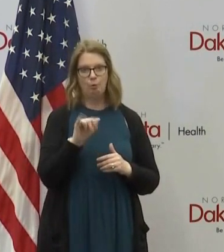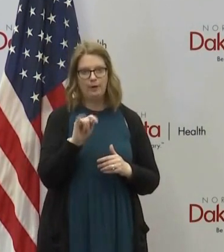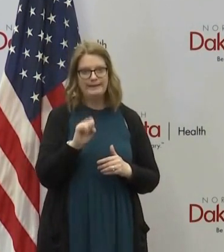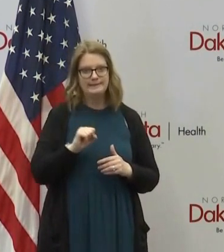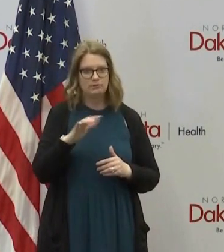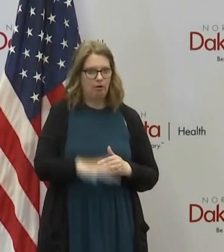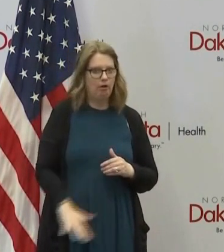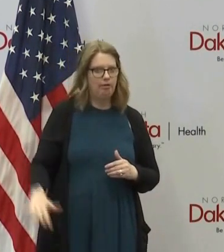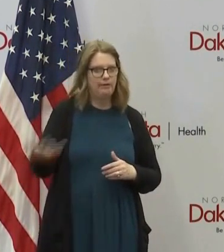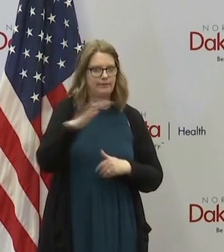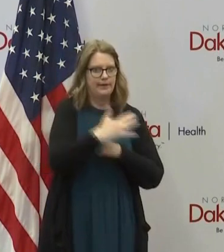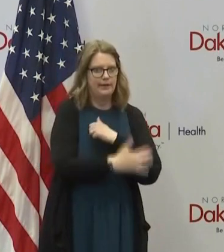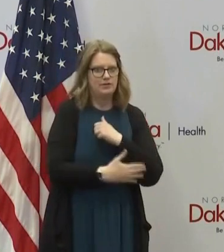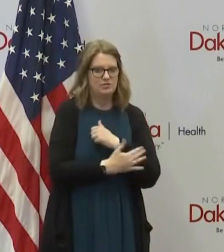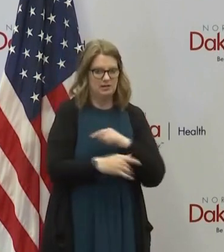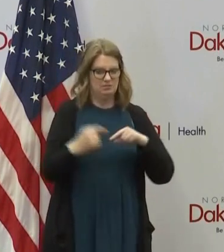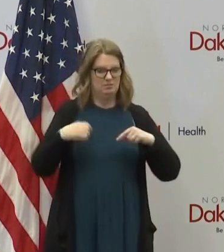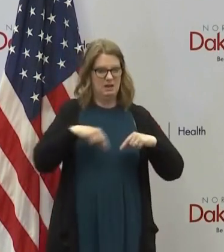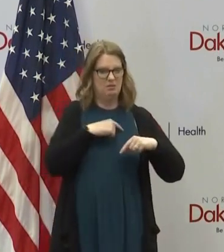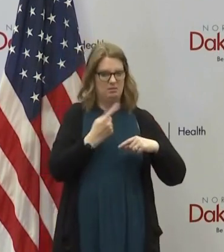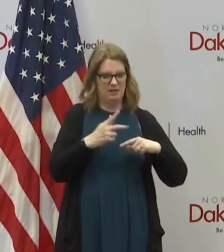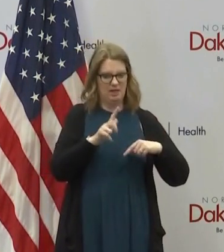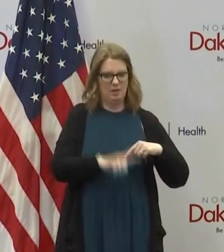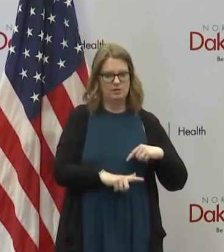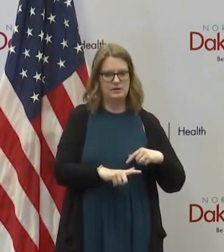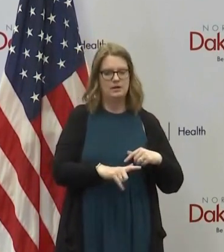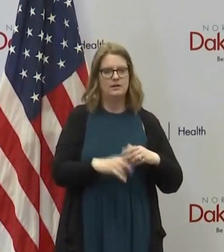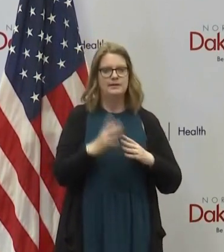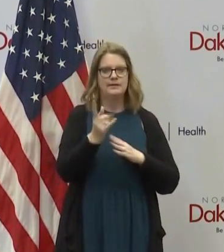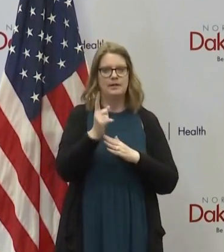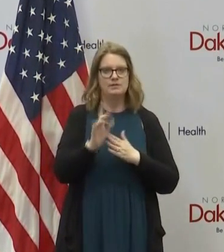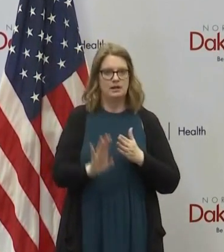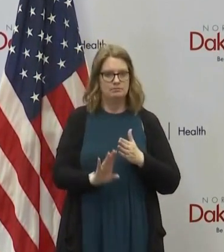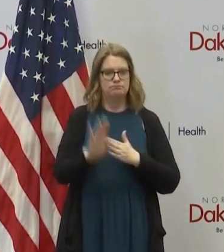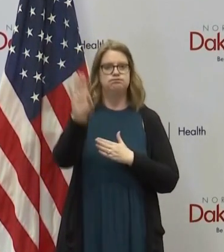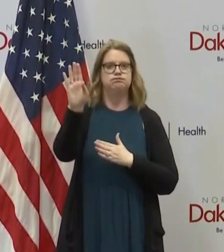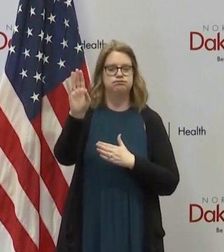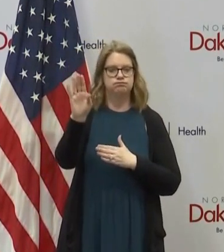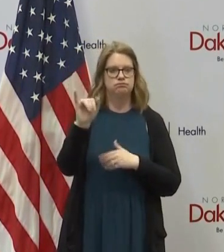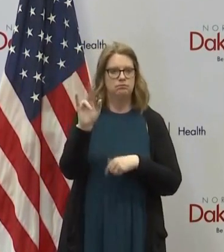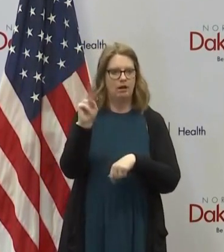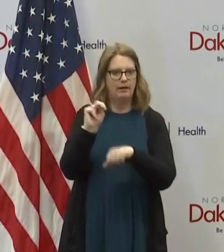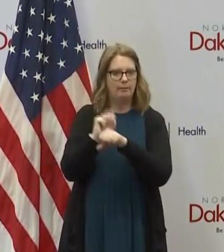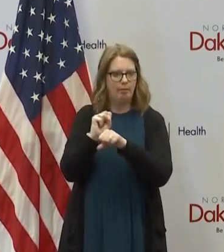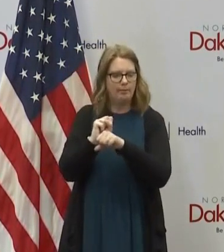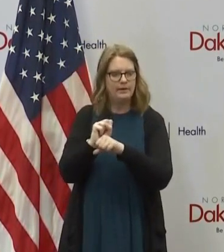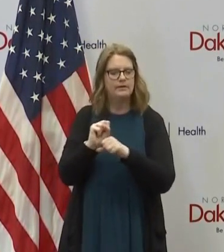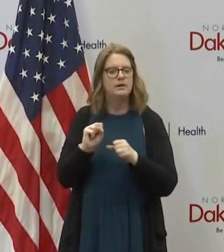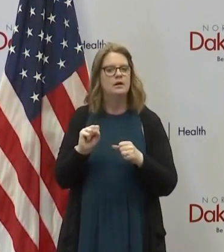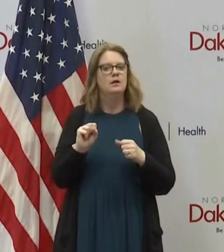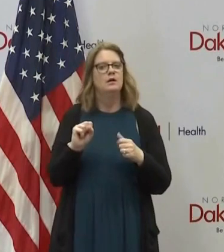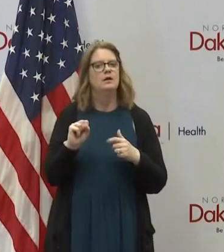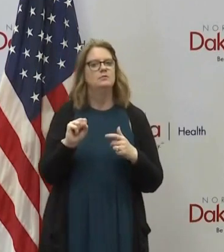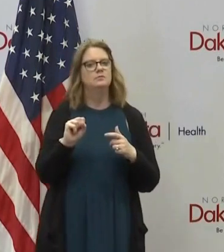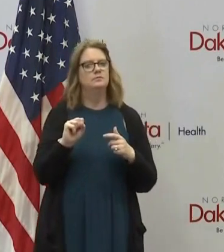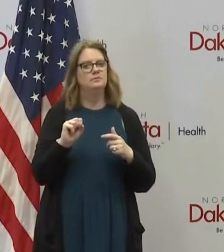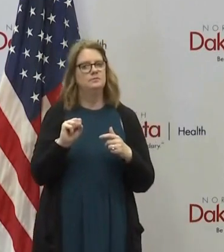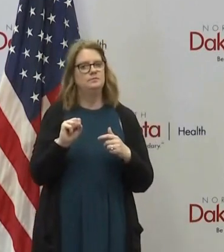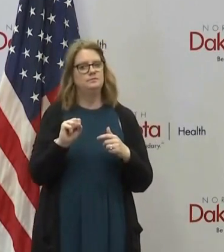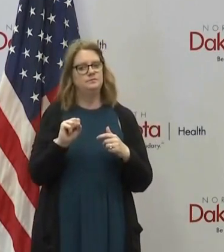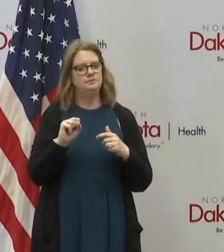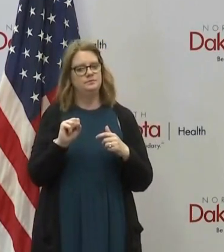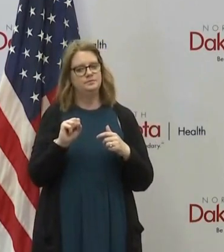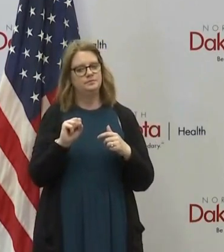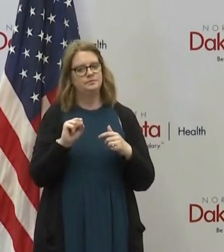about numbers that have gone up dramatically in a short period of time in terms of unemployment. But we also, when we